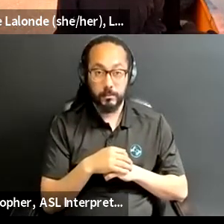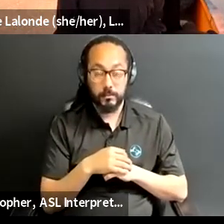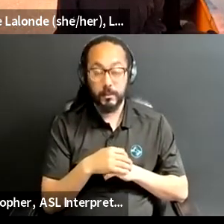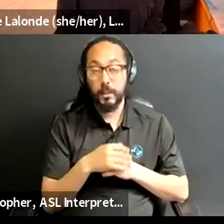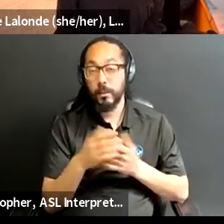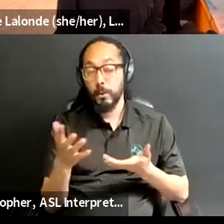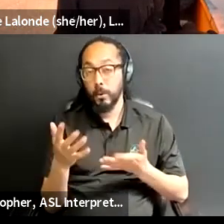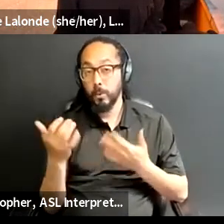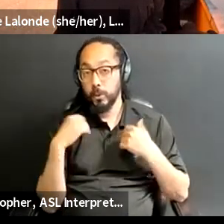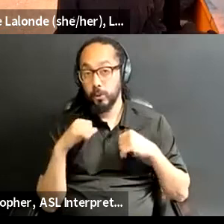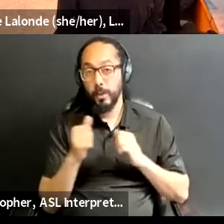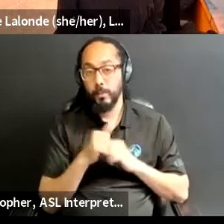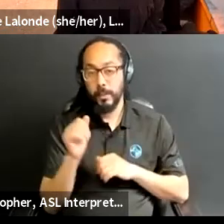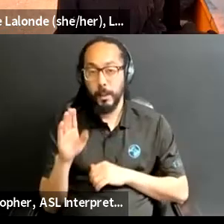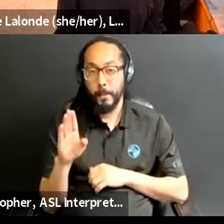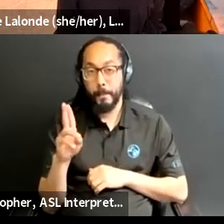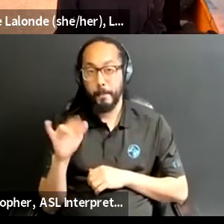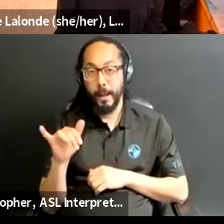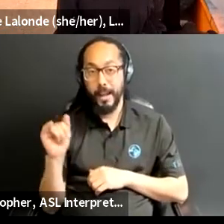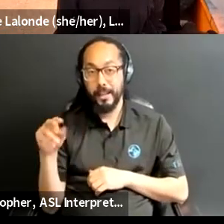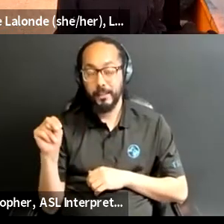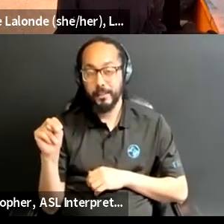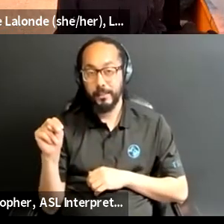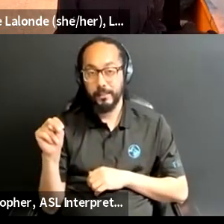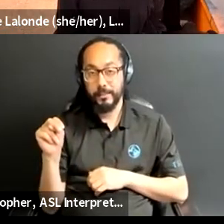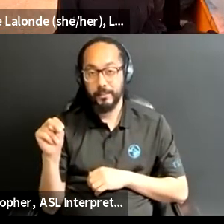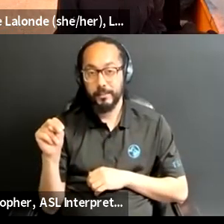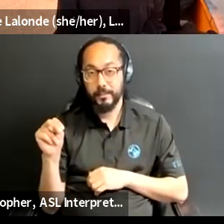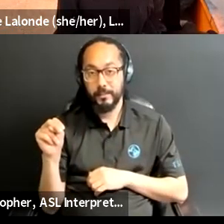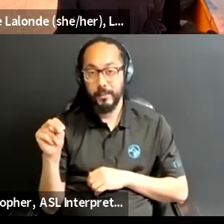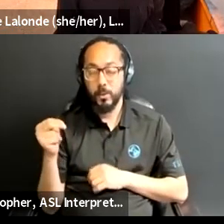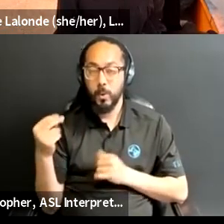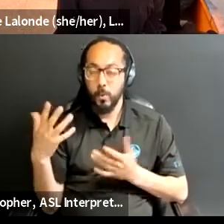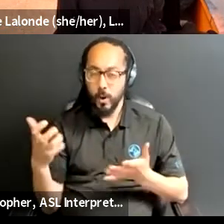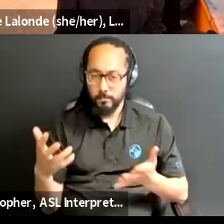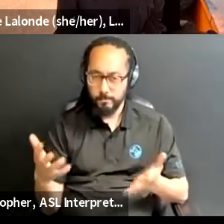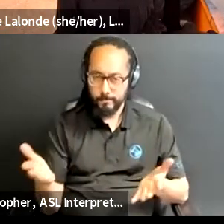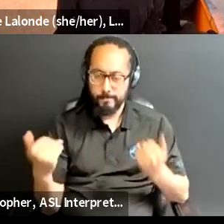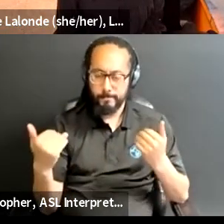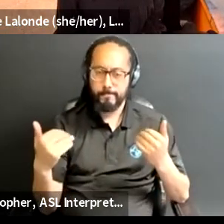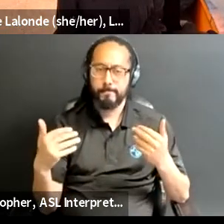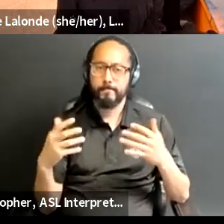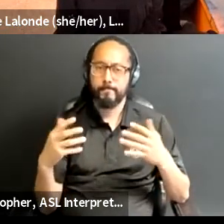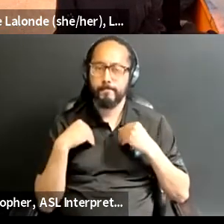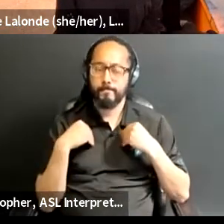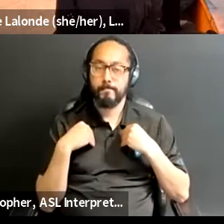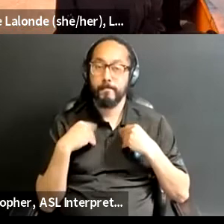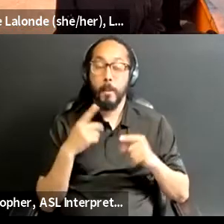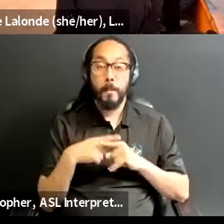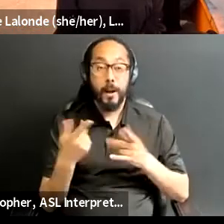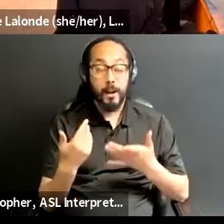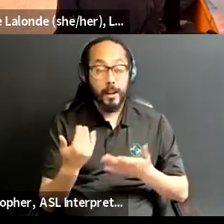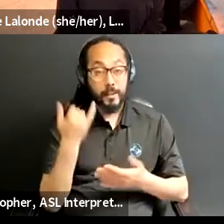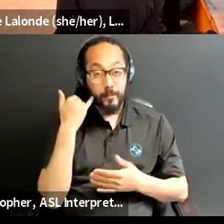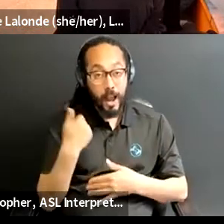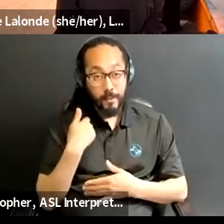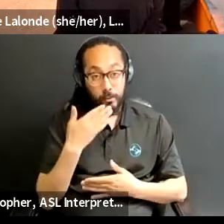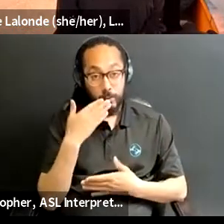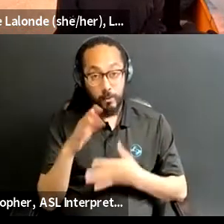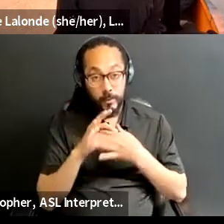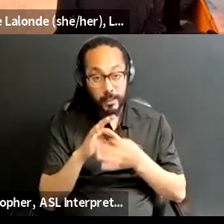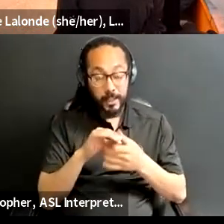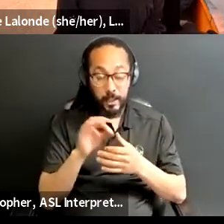buy-in is ultimately having good relationships in your life and having healthy relationships